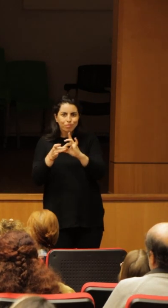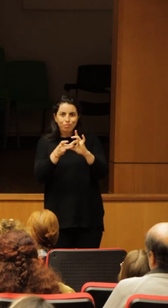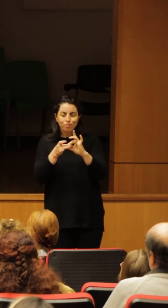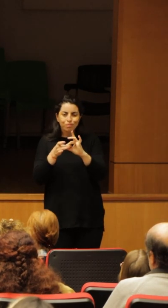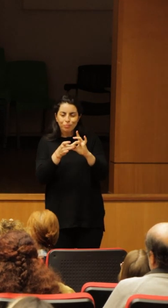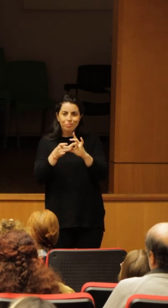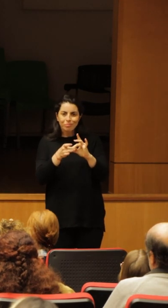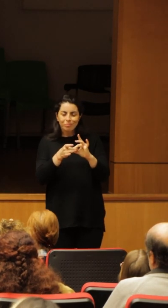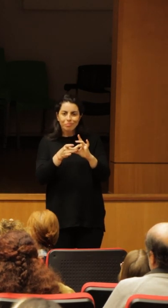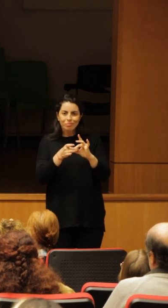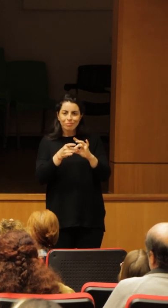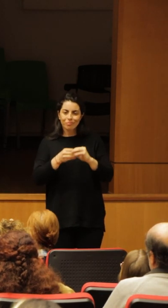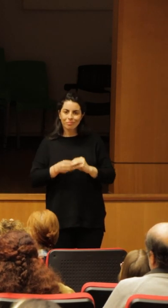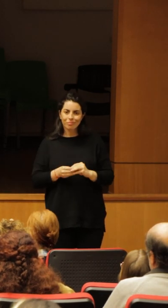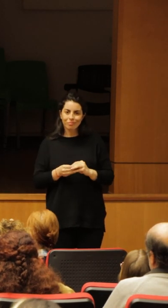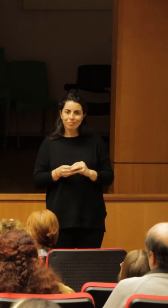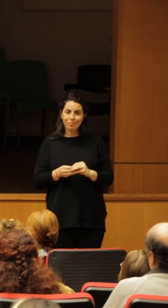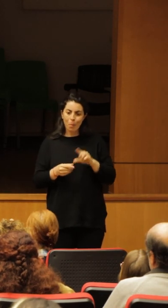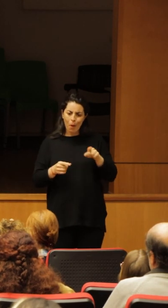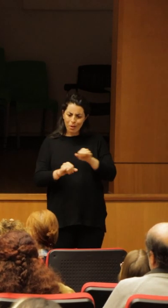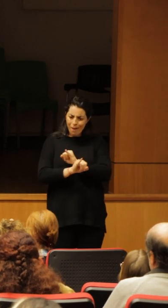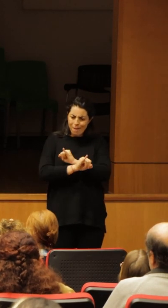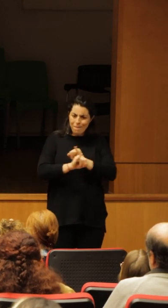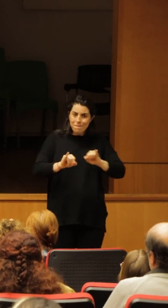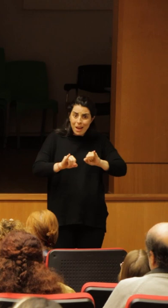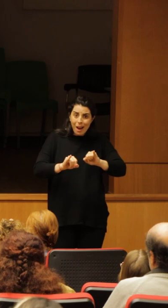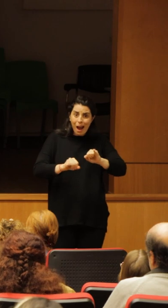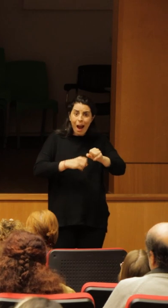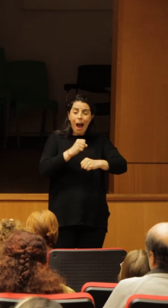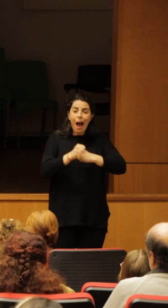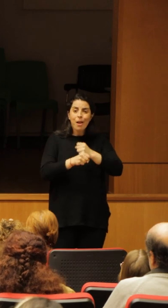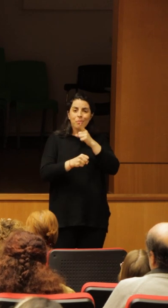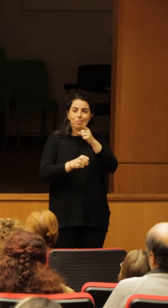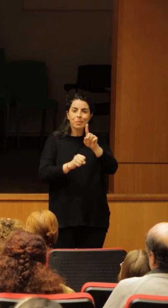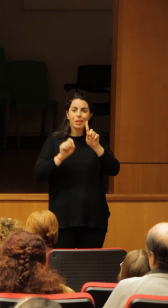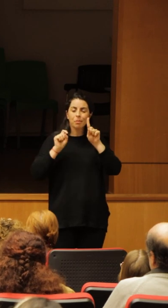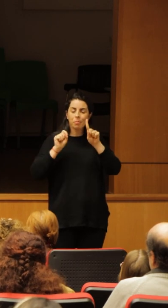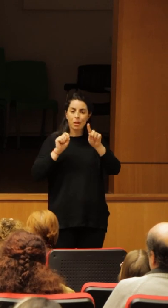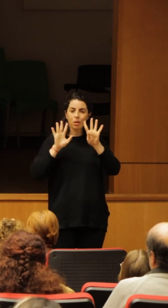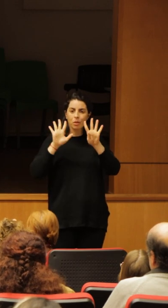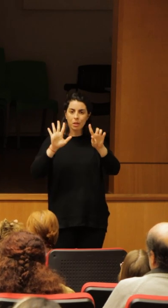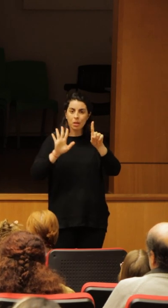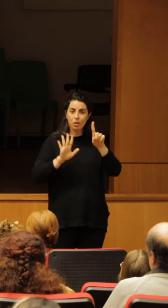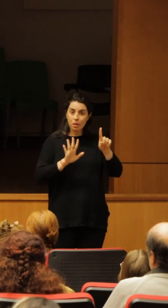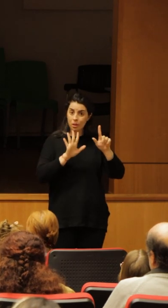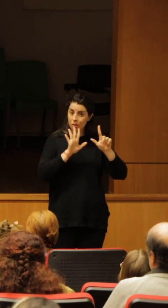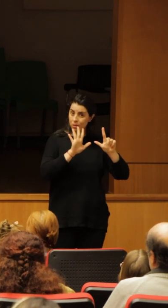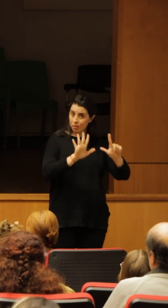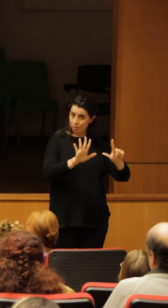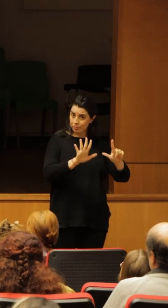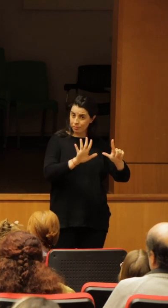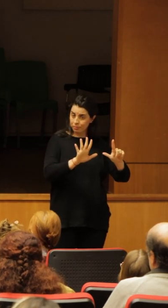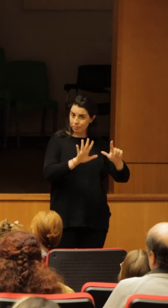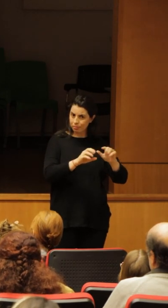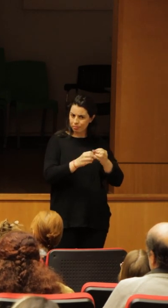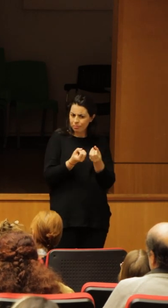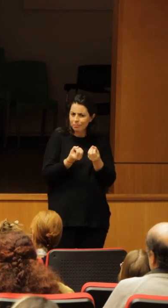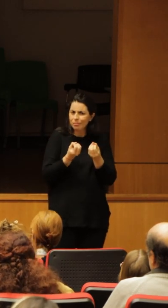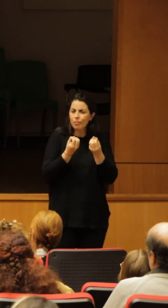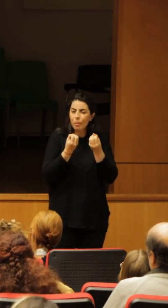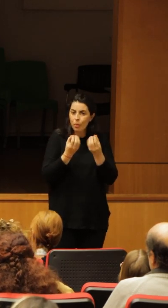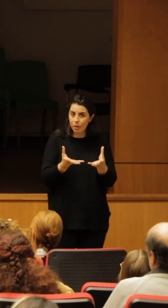the end of 1917. Pero todo esto terminó al final de 1917. Because with the Russian Revolution came the